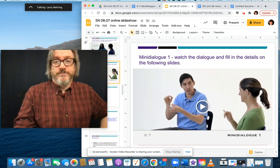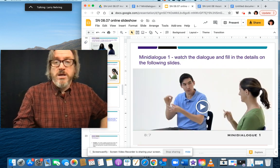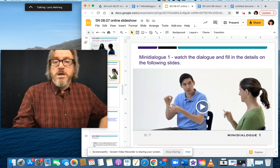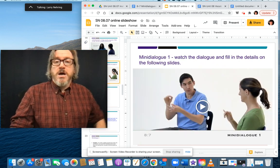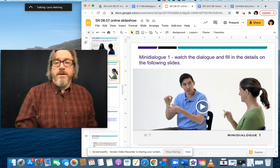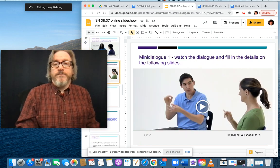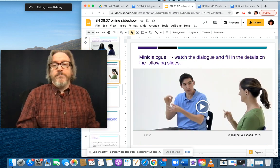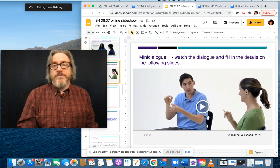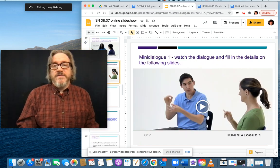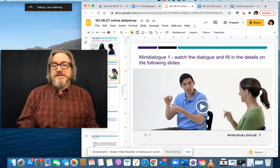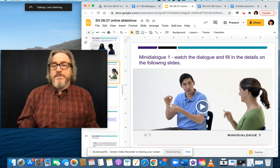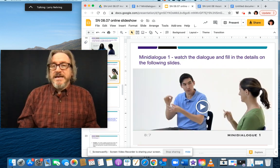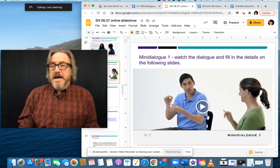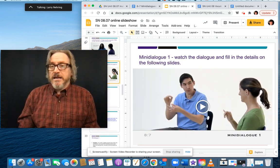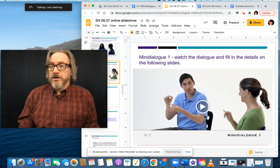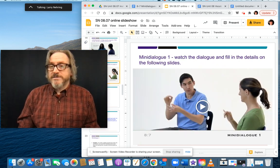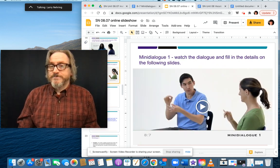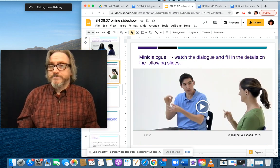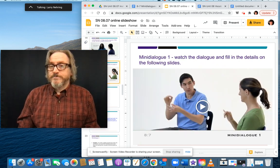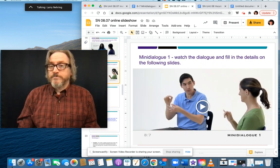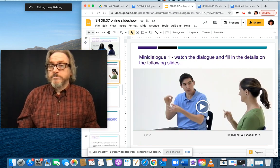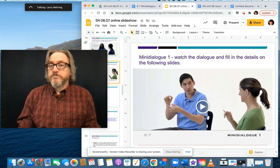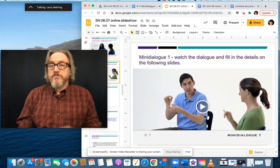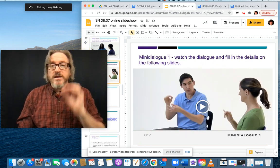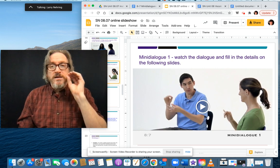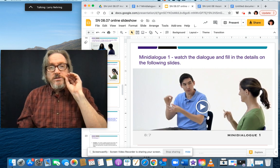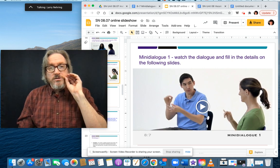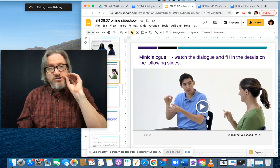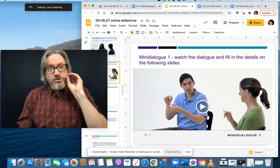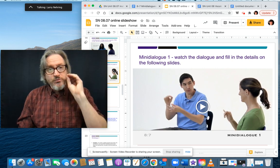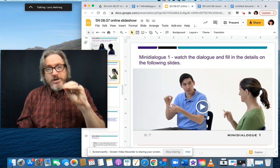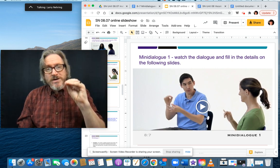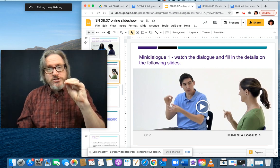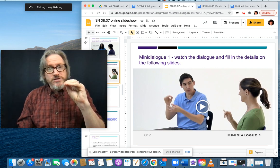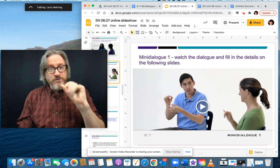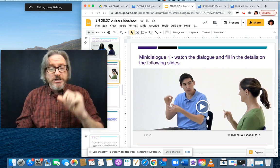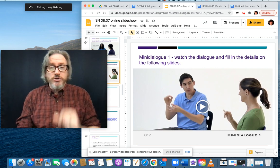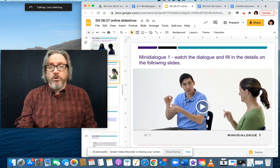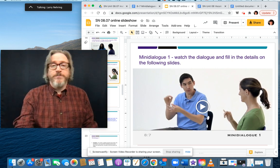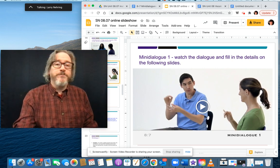don't know. Then there's the mini dialogues. There's 3